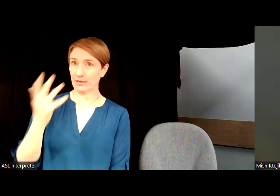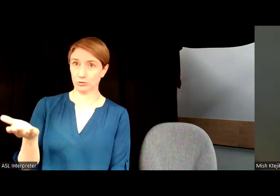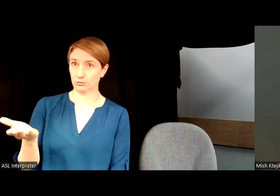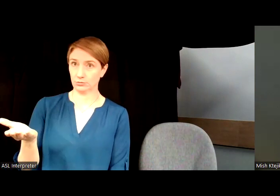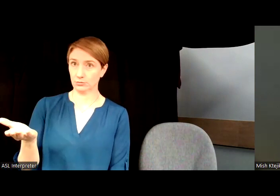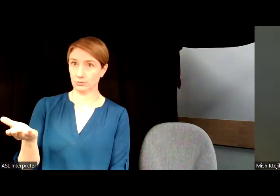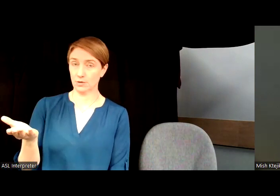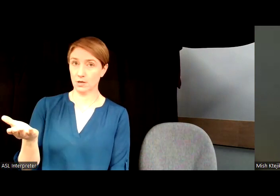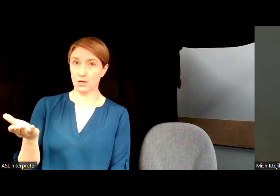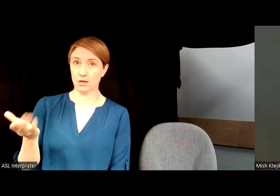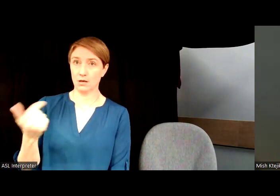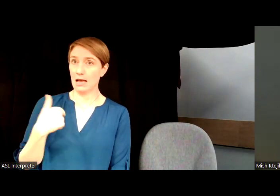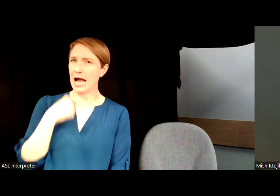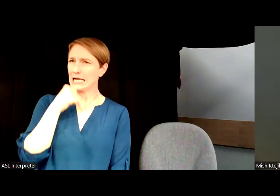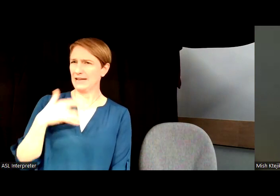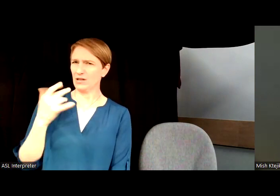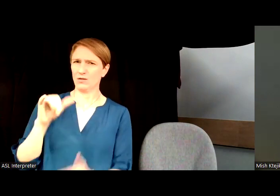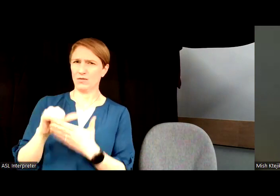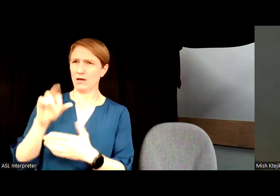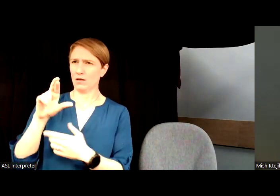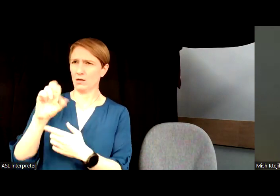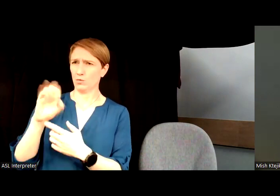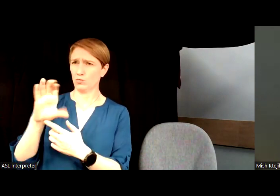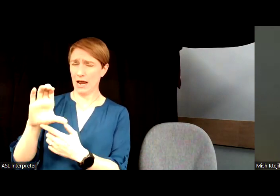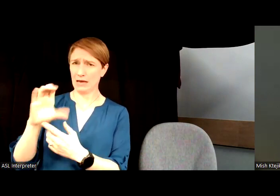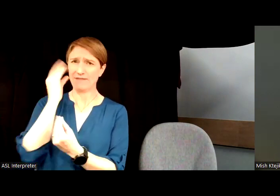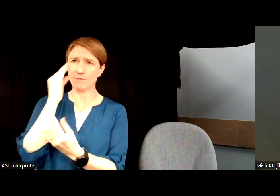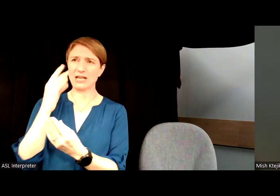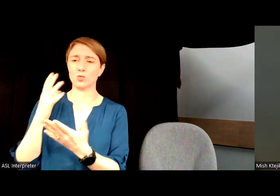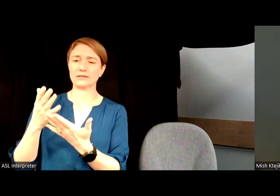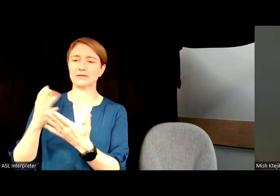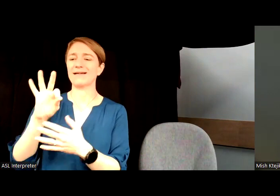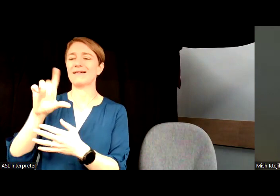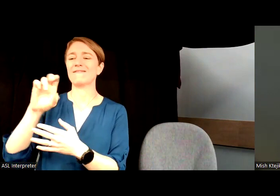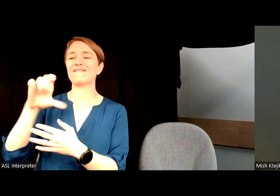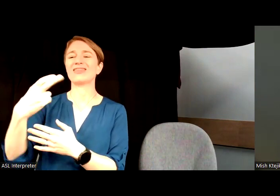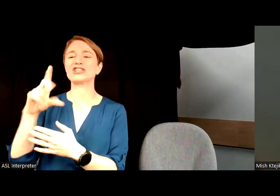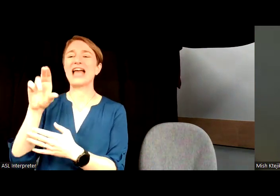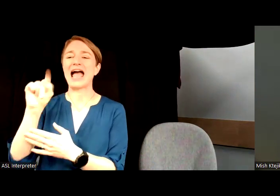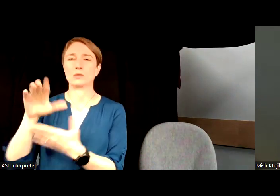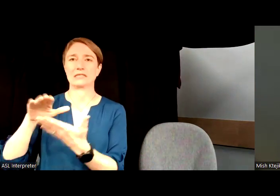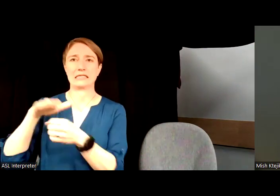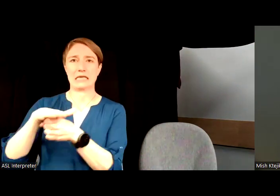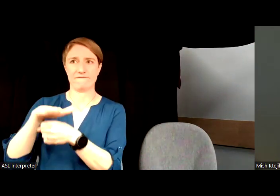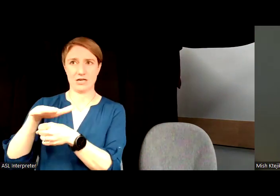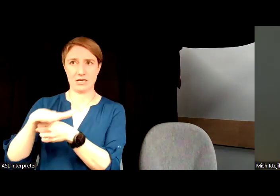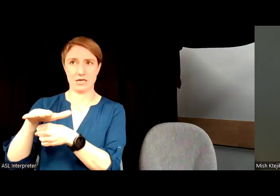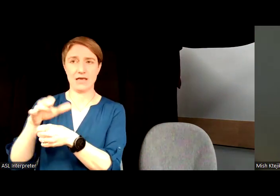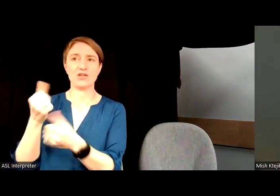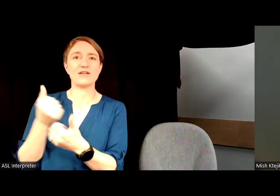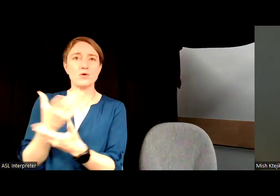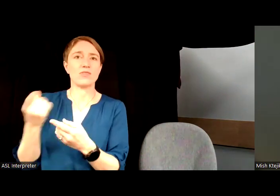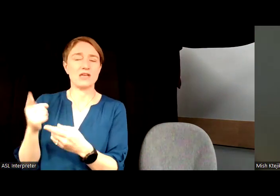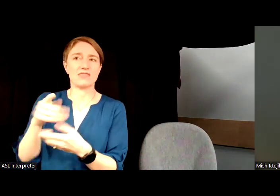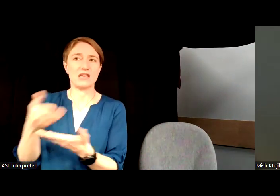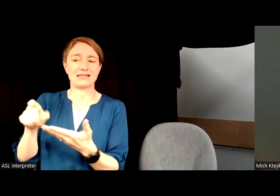I didn't feel that the RAC information was flushed out enough. There were still several things they need to come back around and